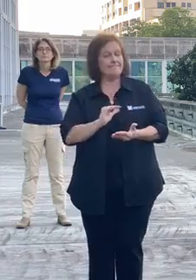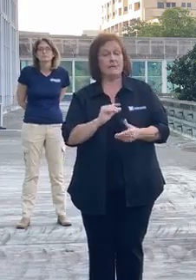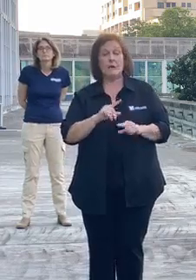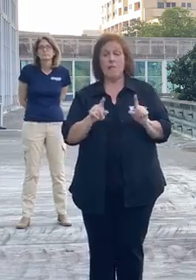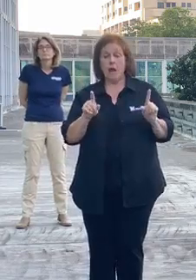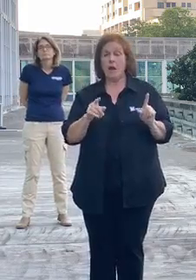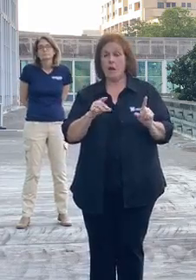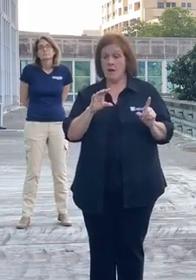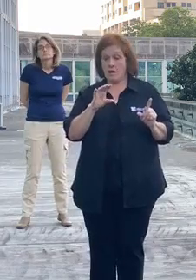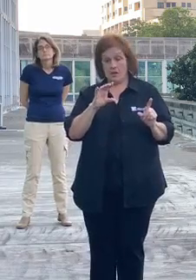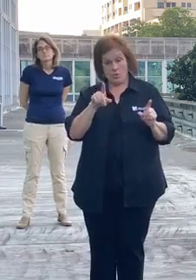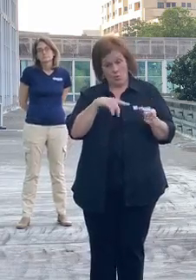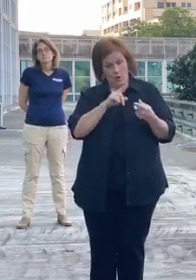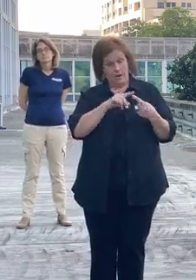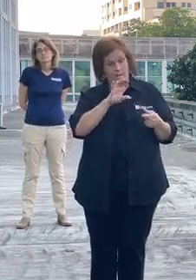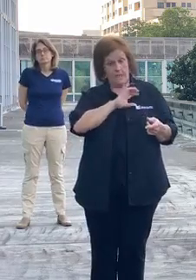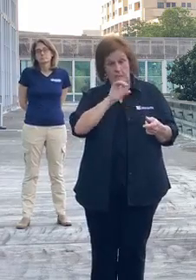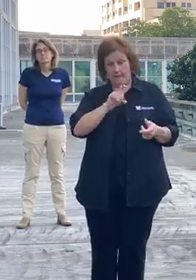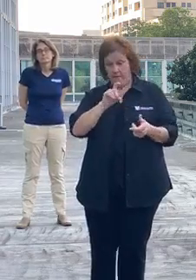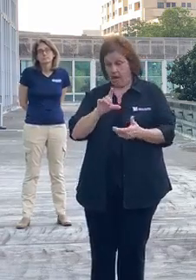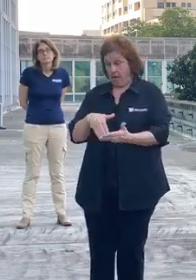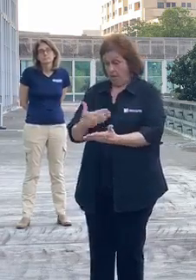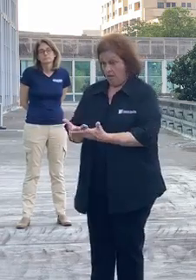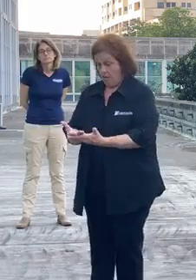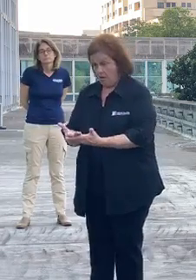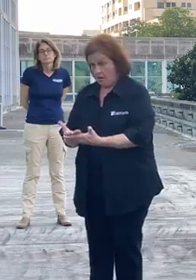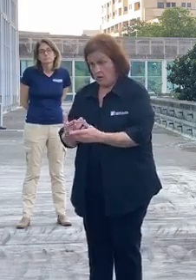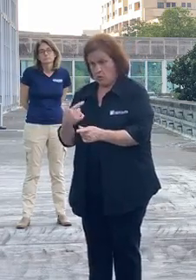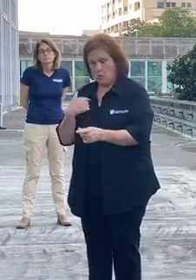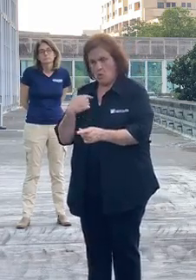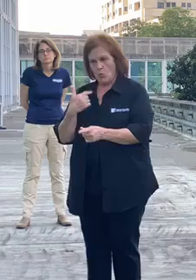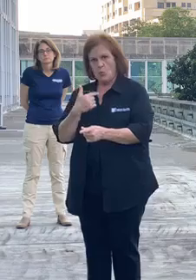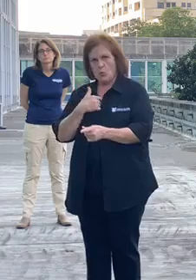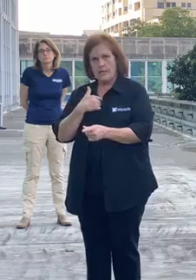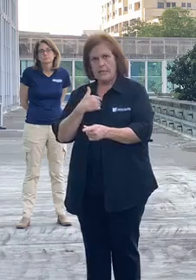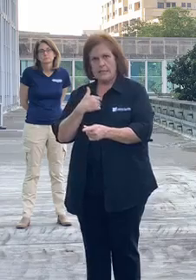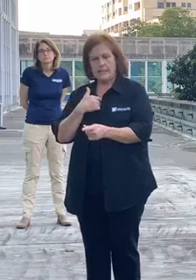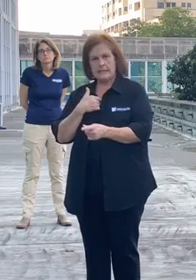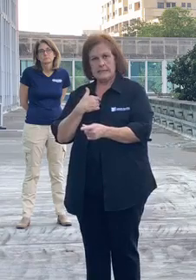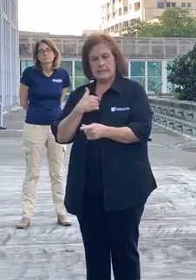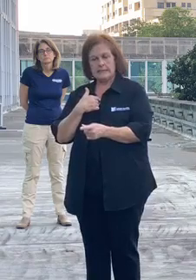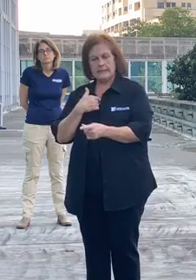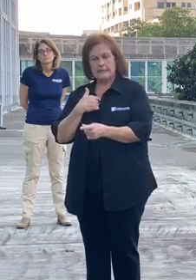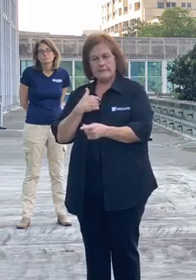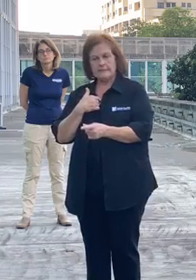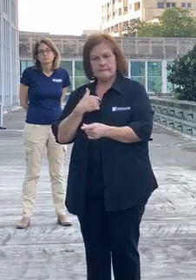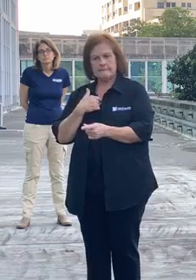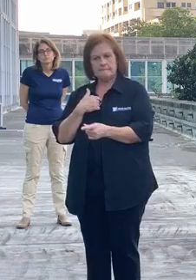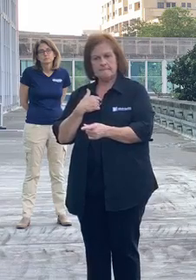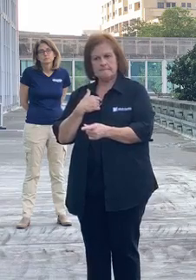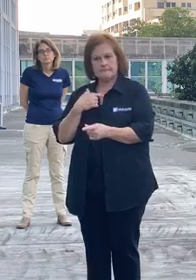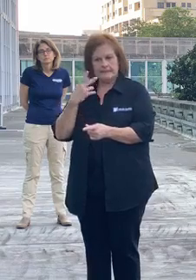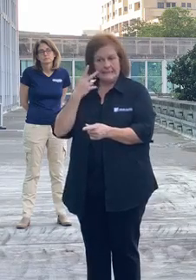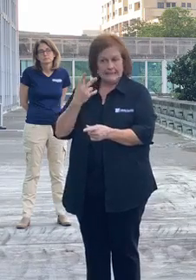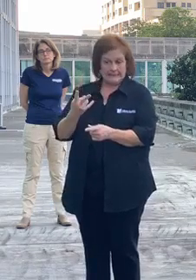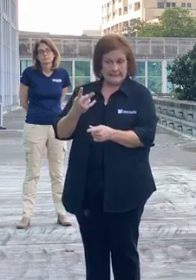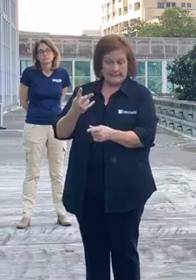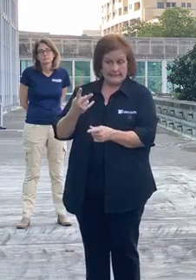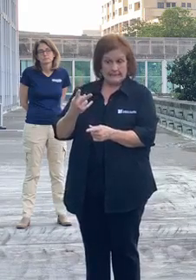when the police have to respond, and they do, we see that they are met not with